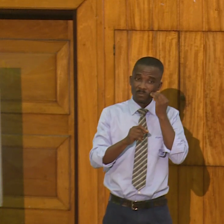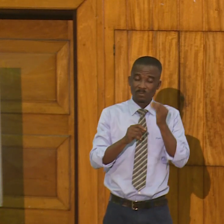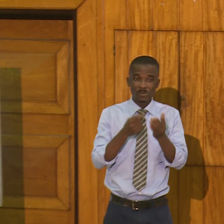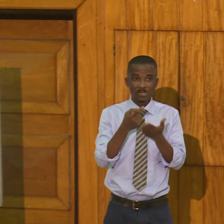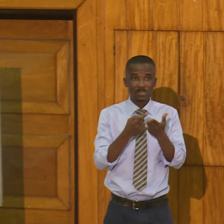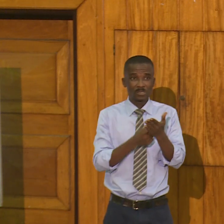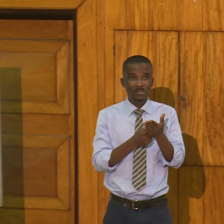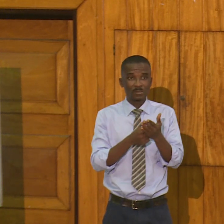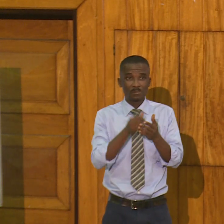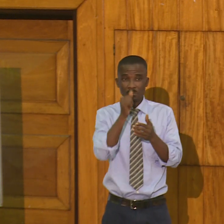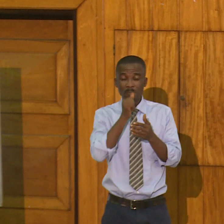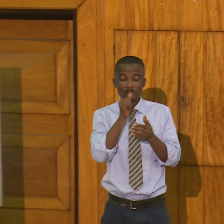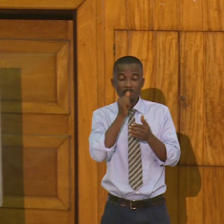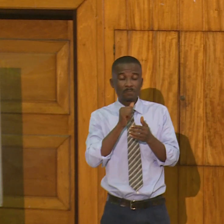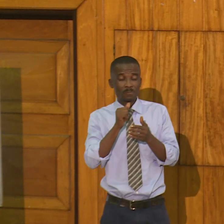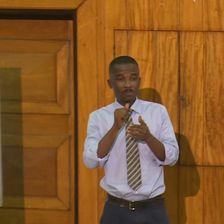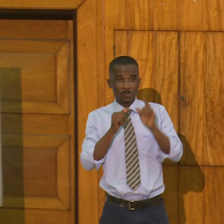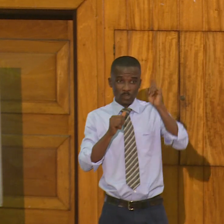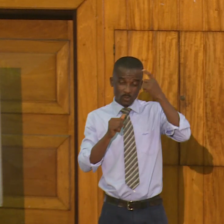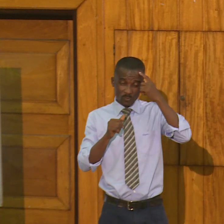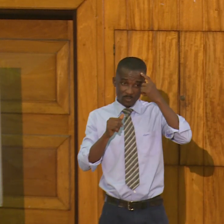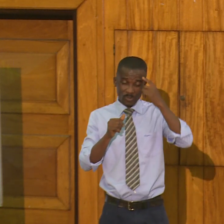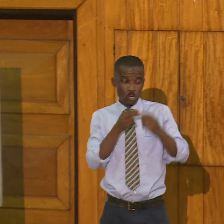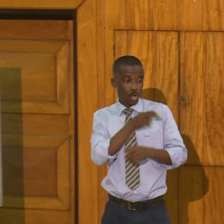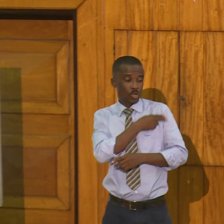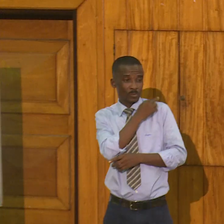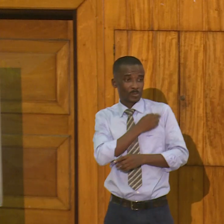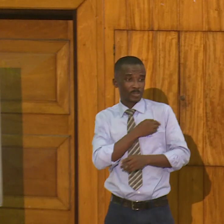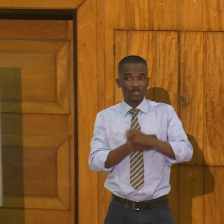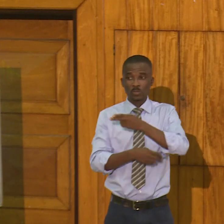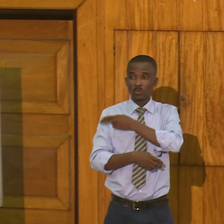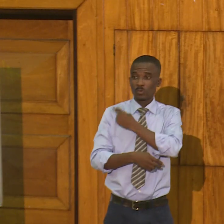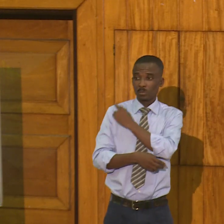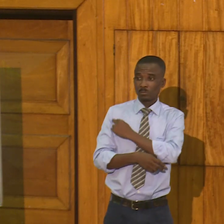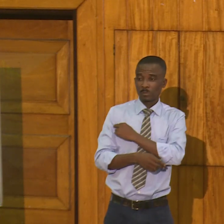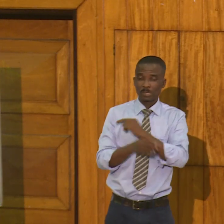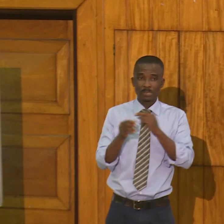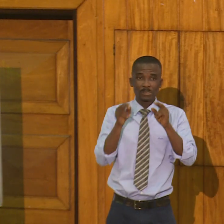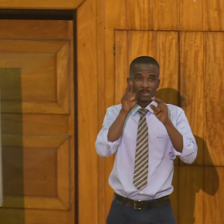those public-private hospitals in the